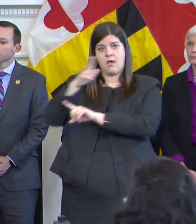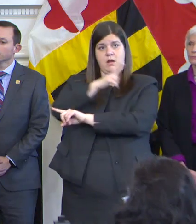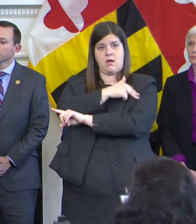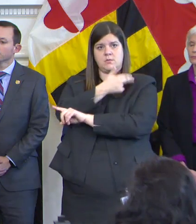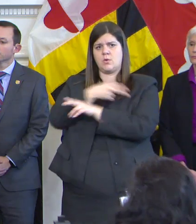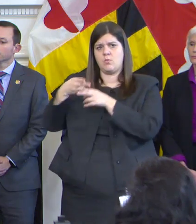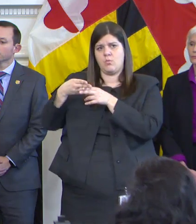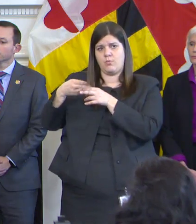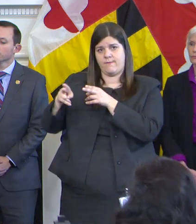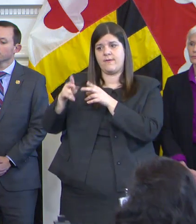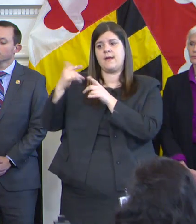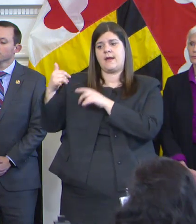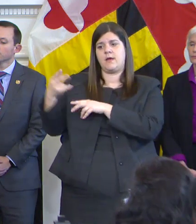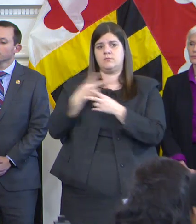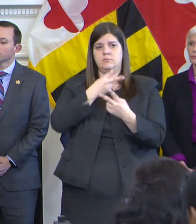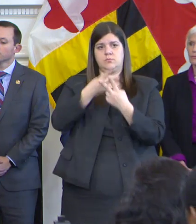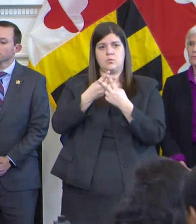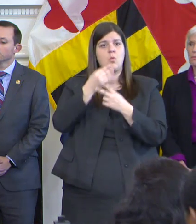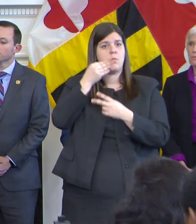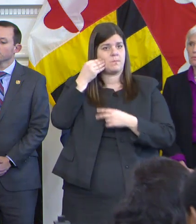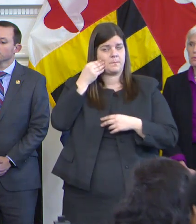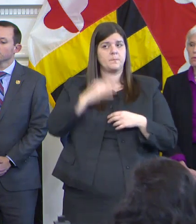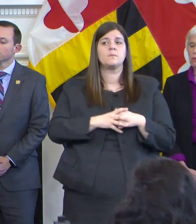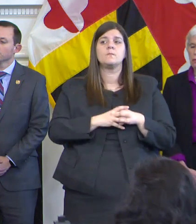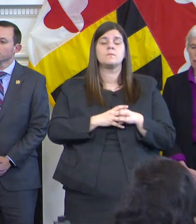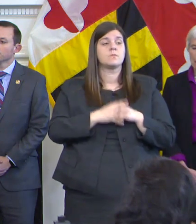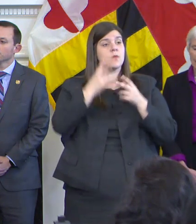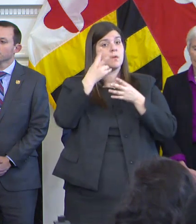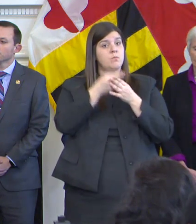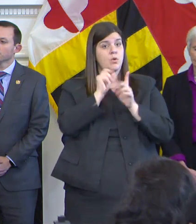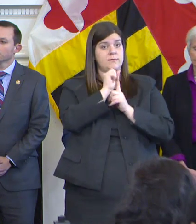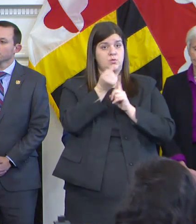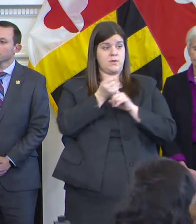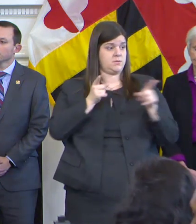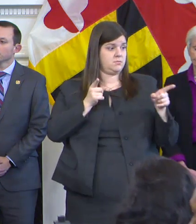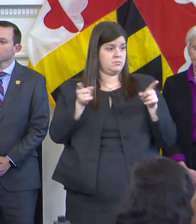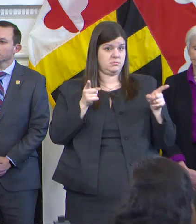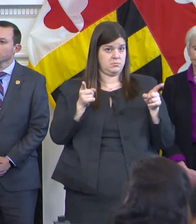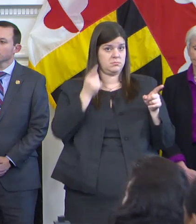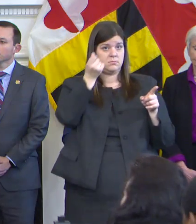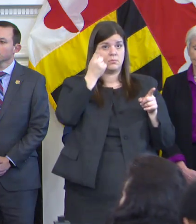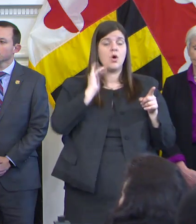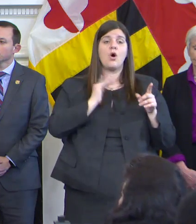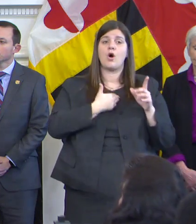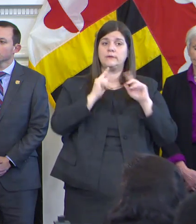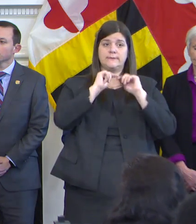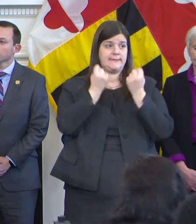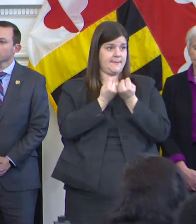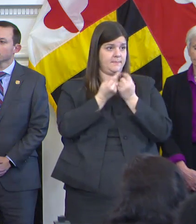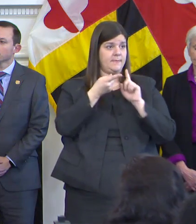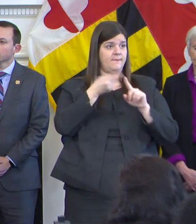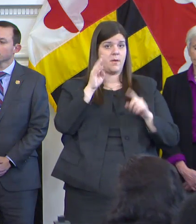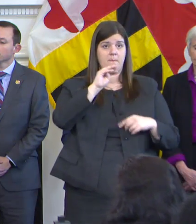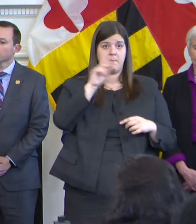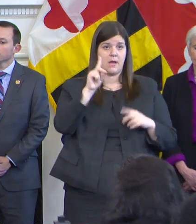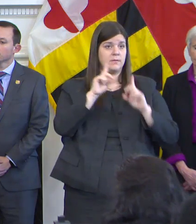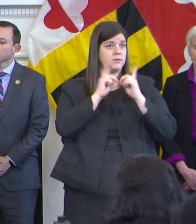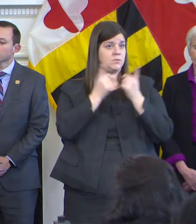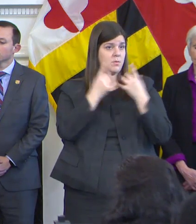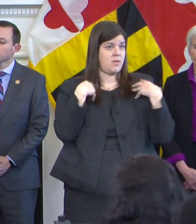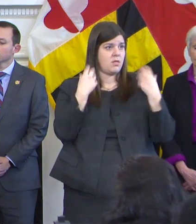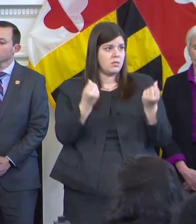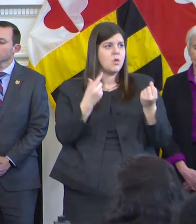these most recent cases, our team at the Maryland Department of Health believes that there are no major